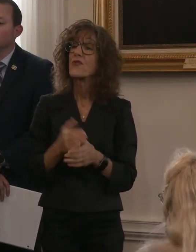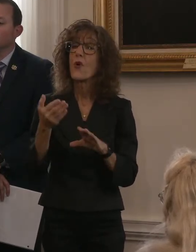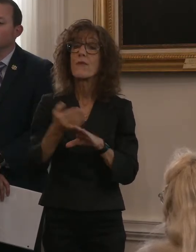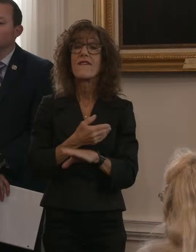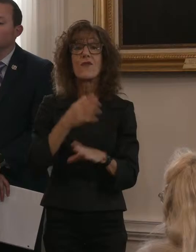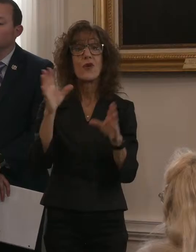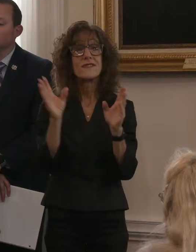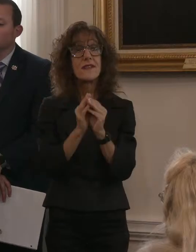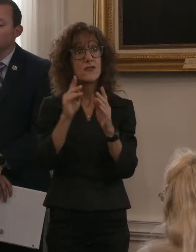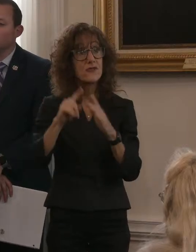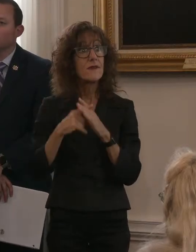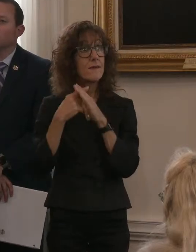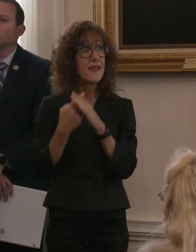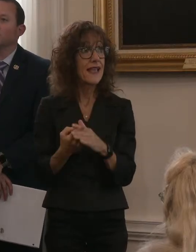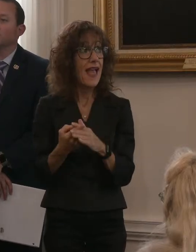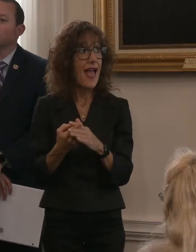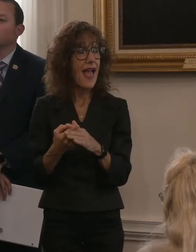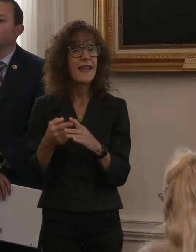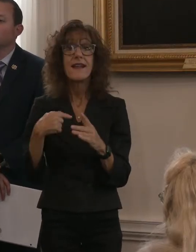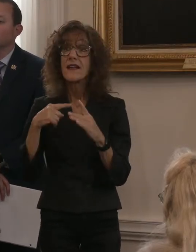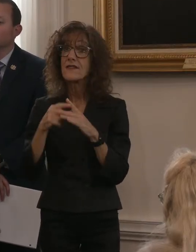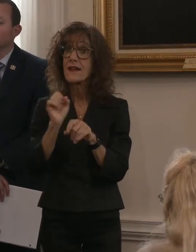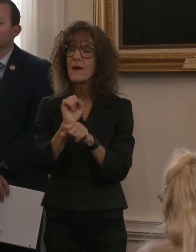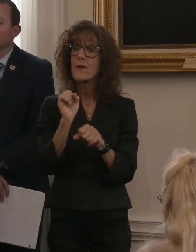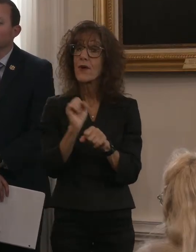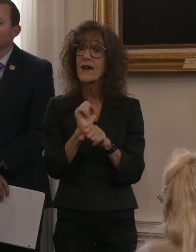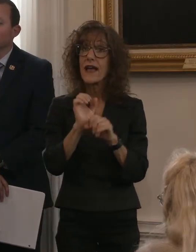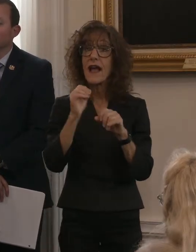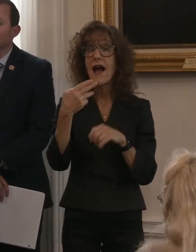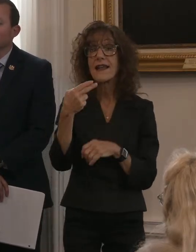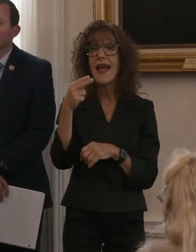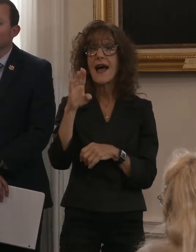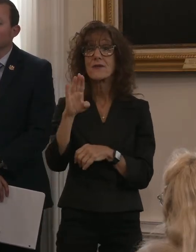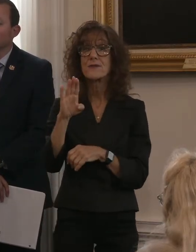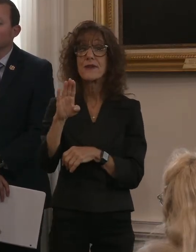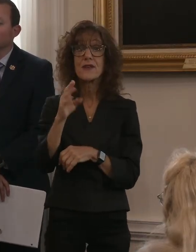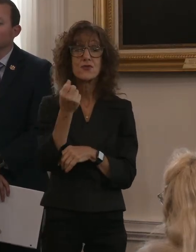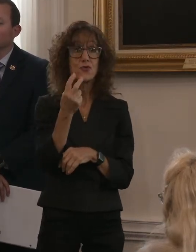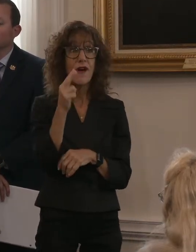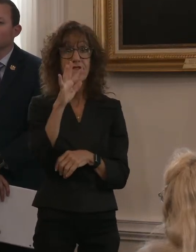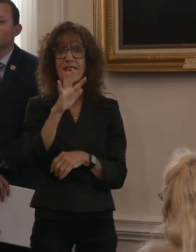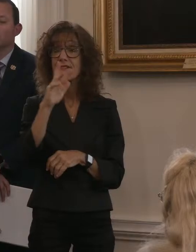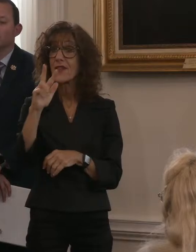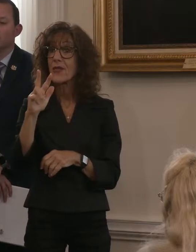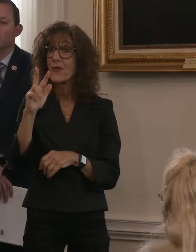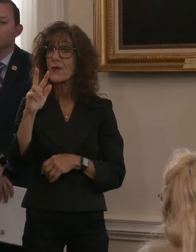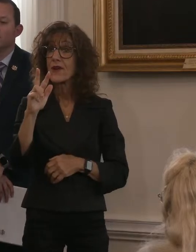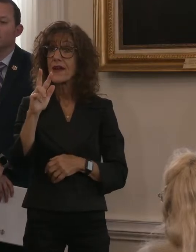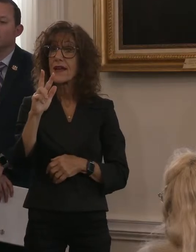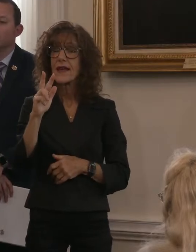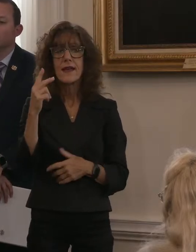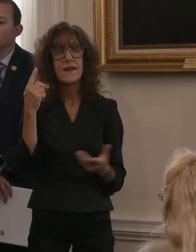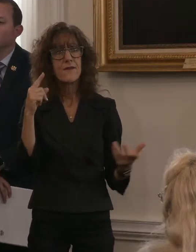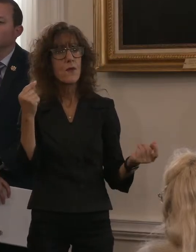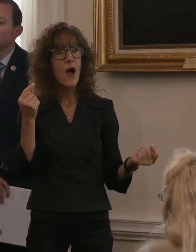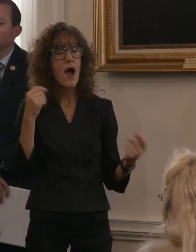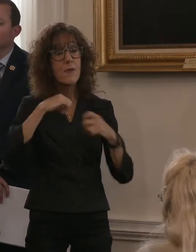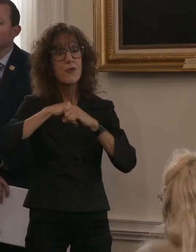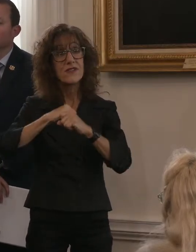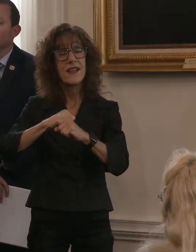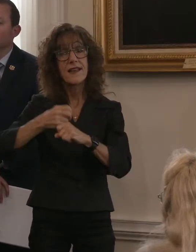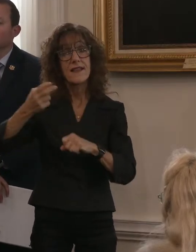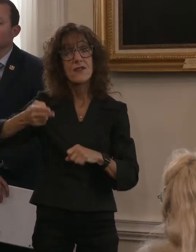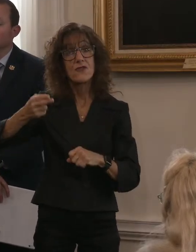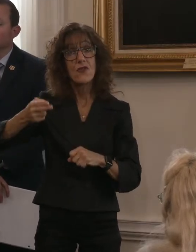session began, I started working on House Bill 1253 to protect